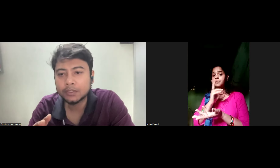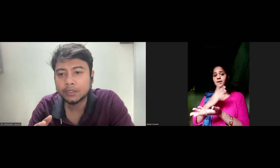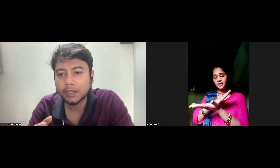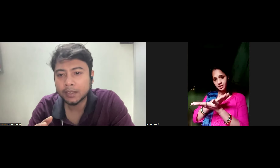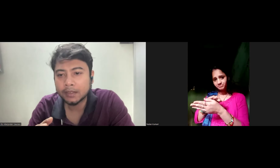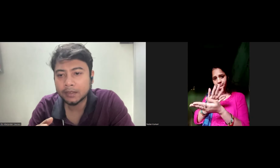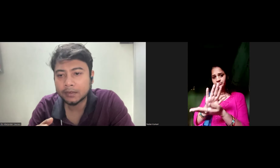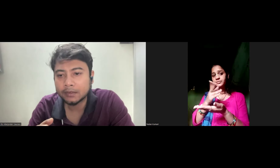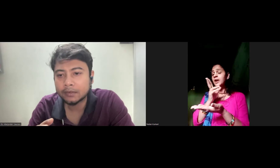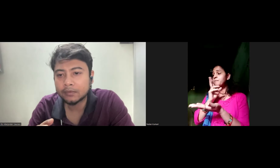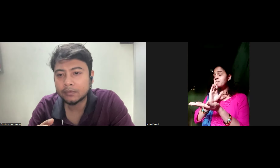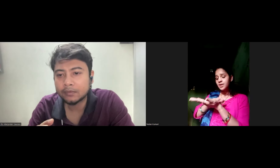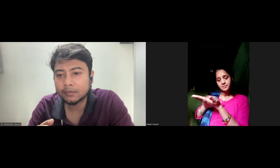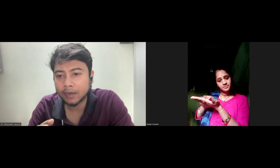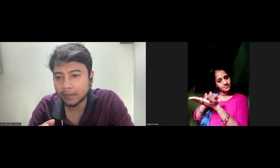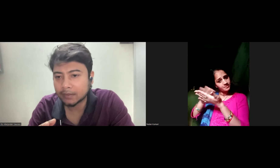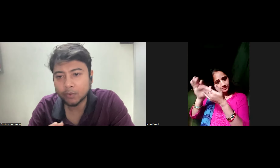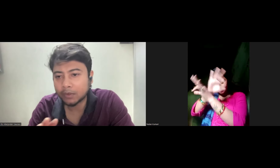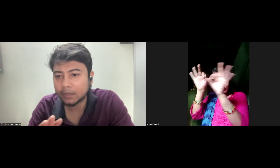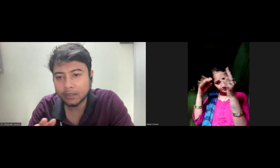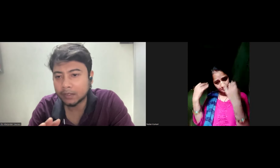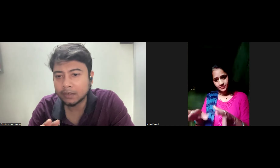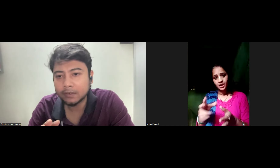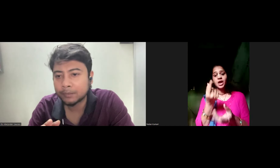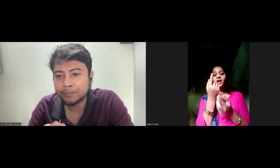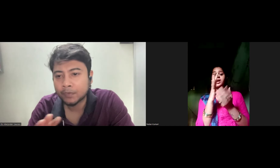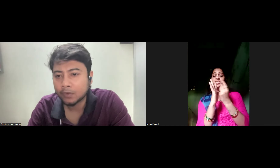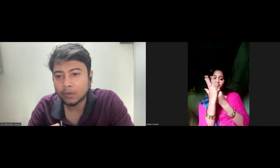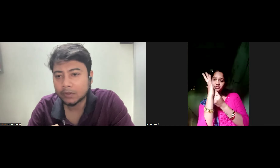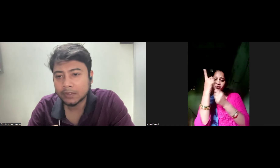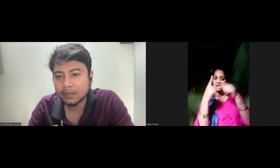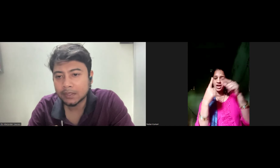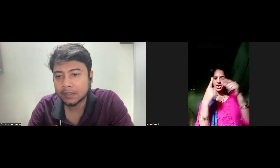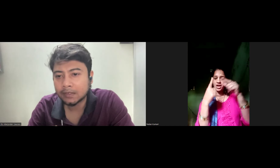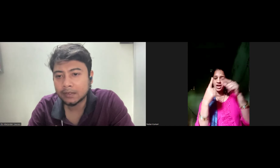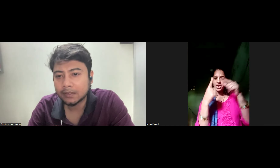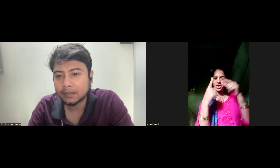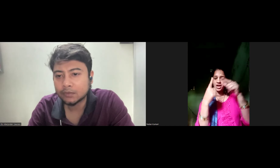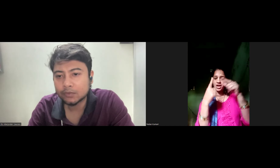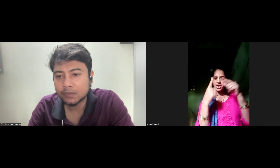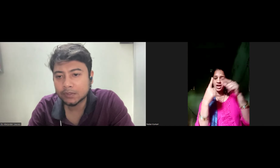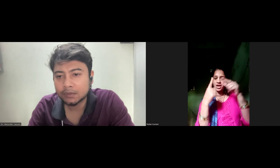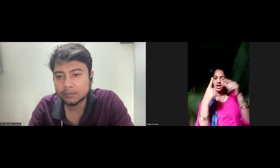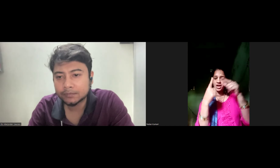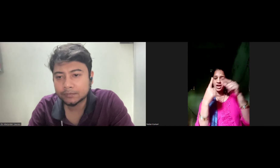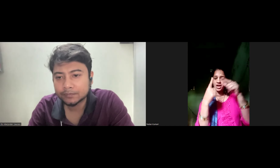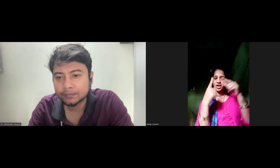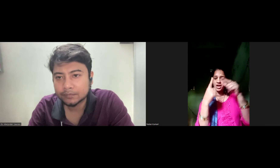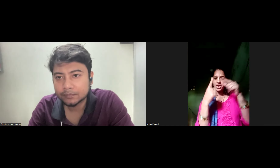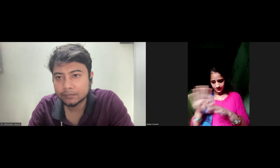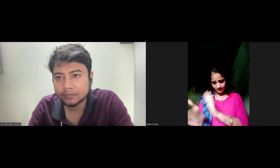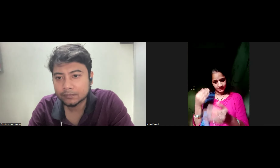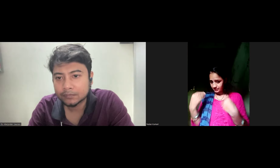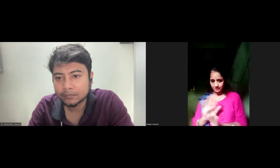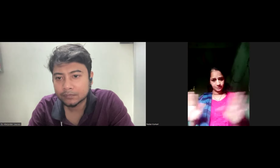wash and then I'll take some water and clean all the things and then take the tulsi